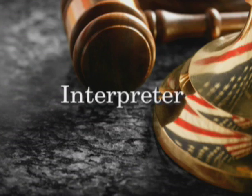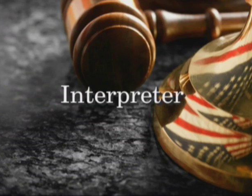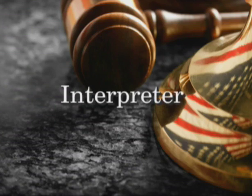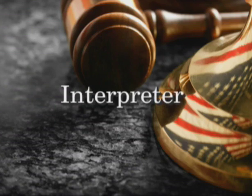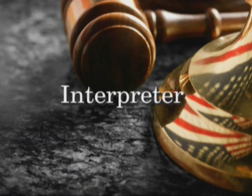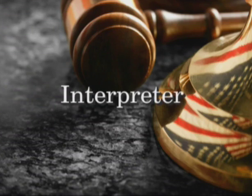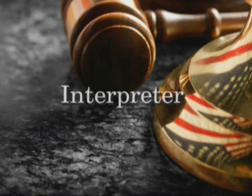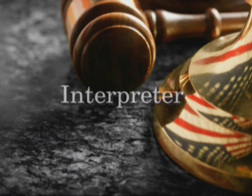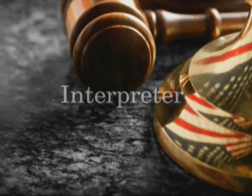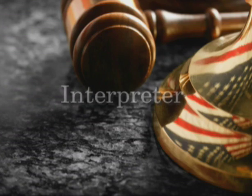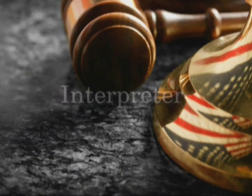Interpreter.